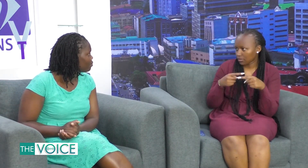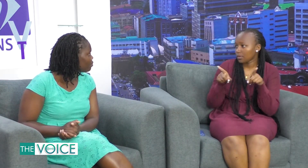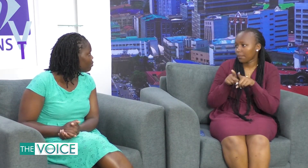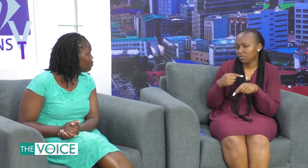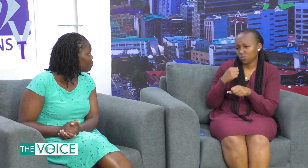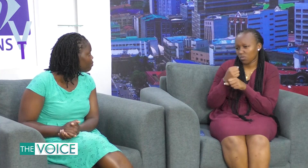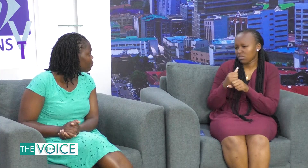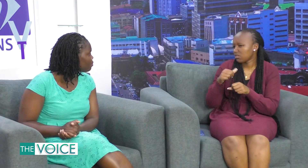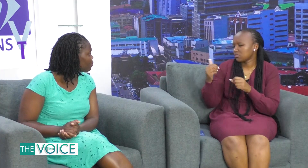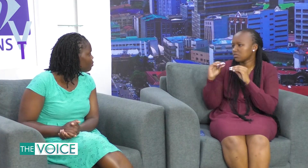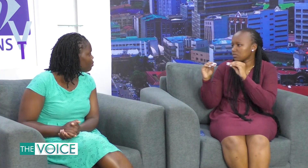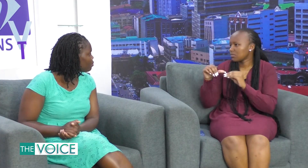computer course, which is IT.